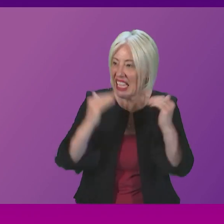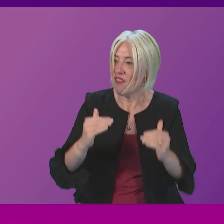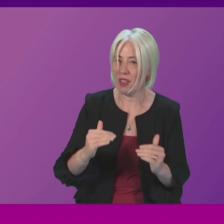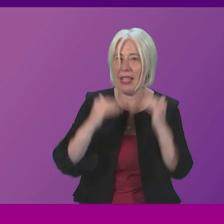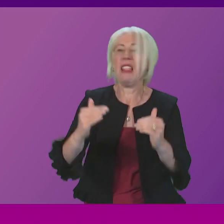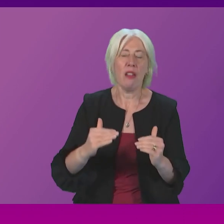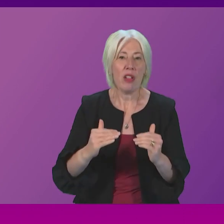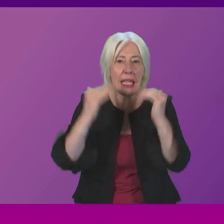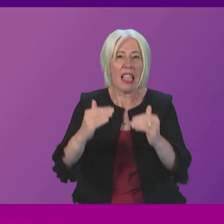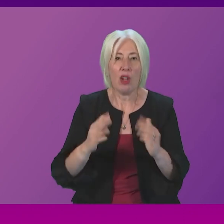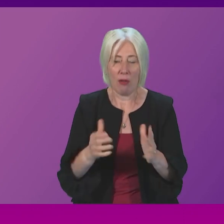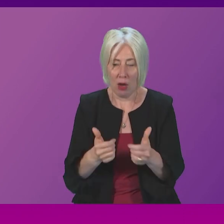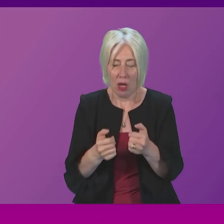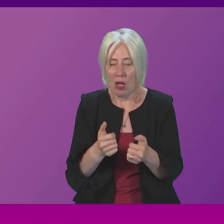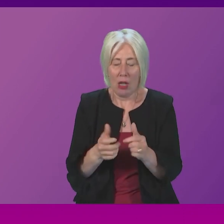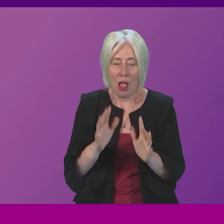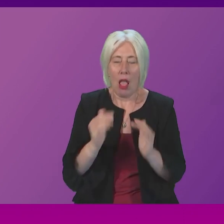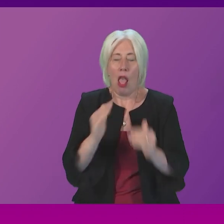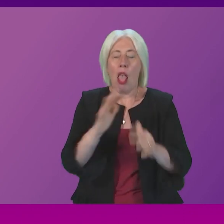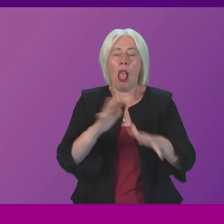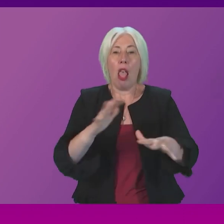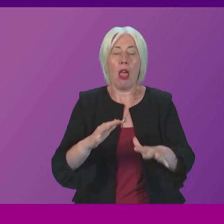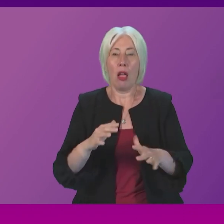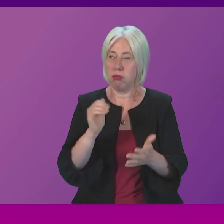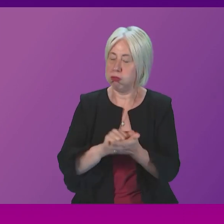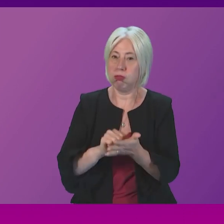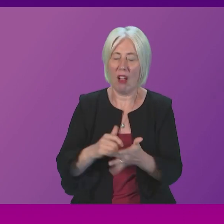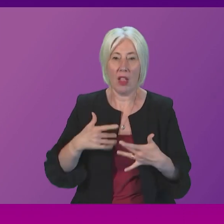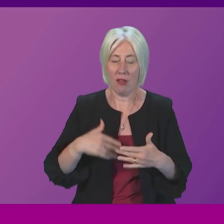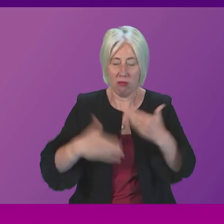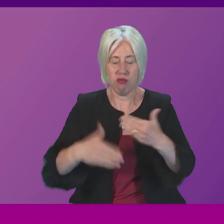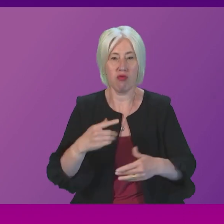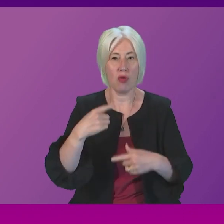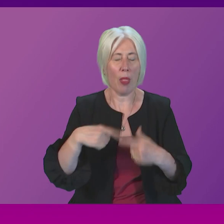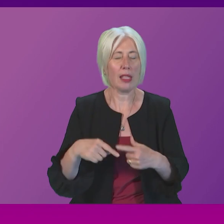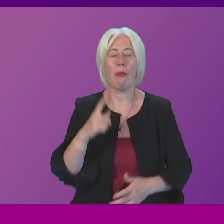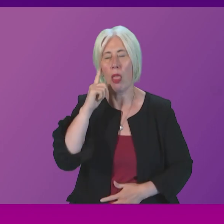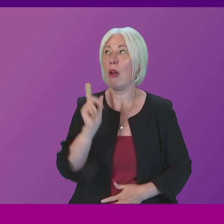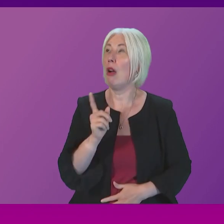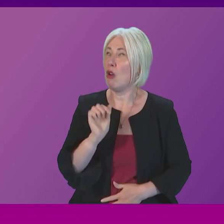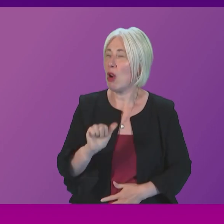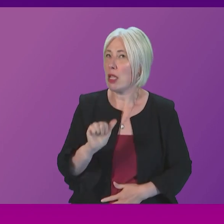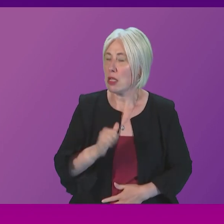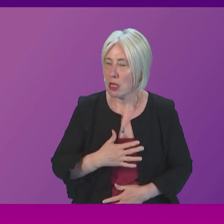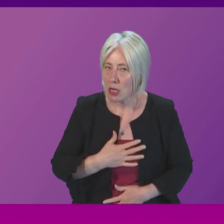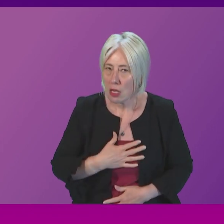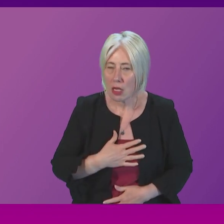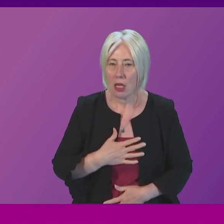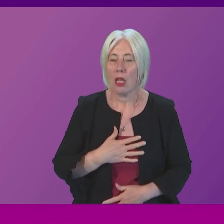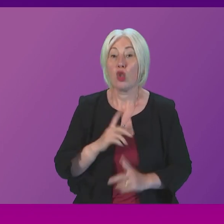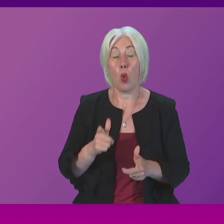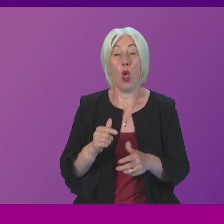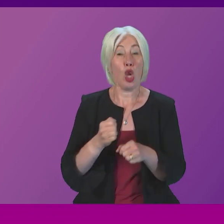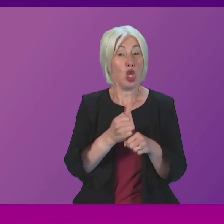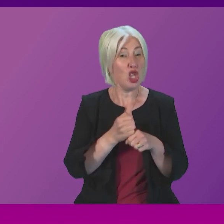level, next level. And actually, I thought, God, I really relate to that. I really, really relate to that. And so that in